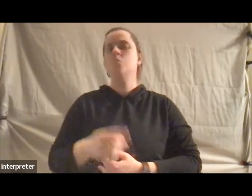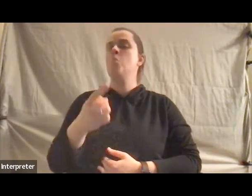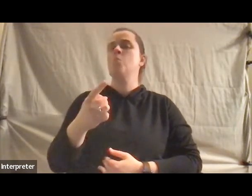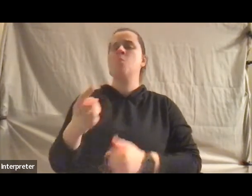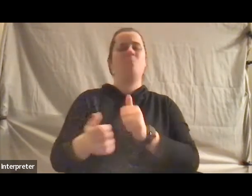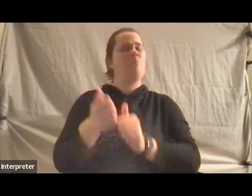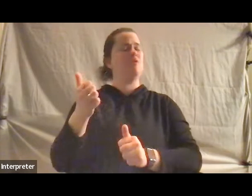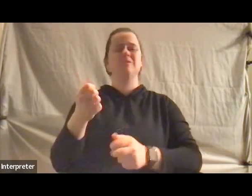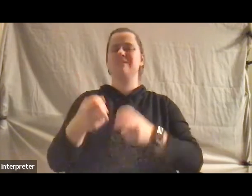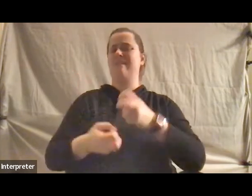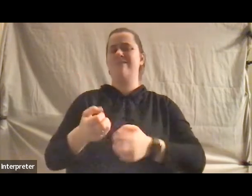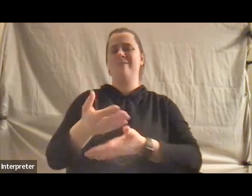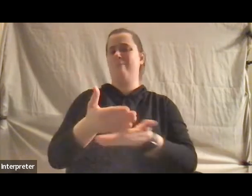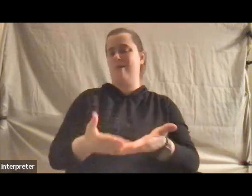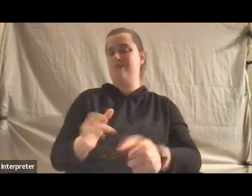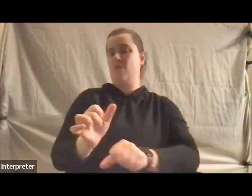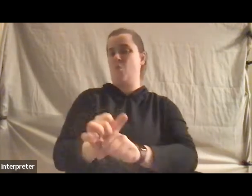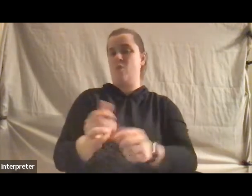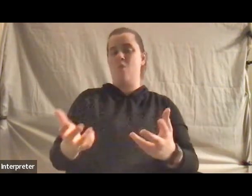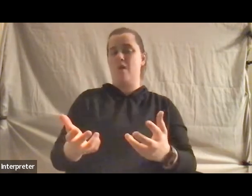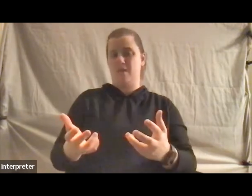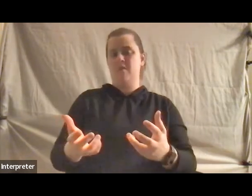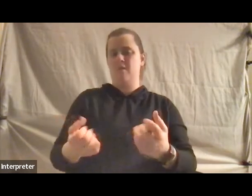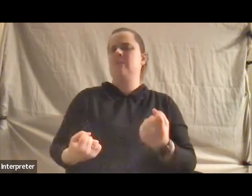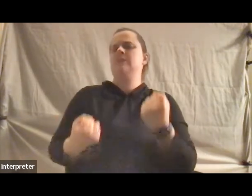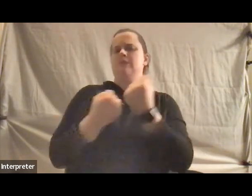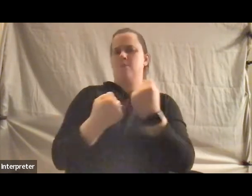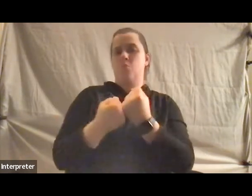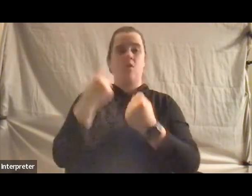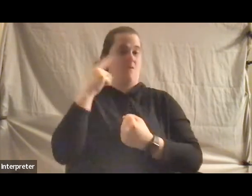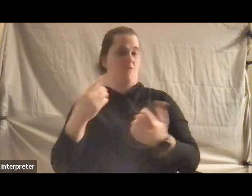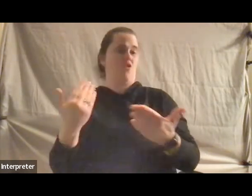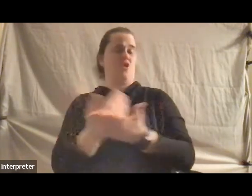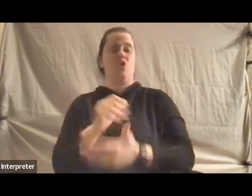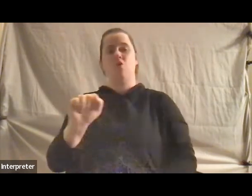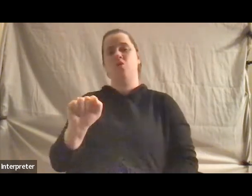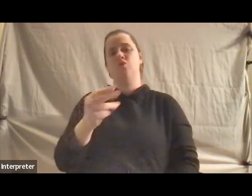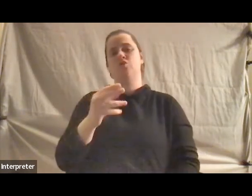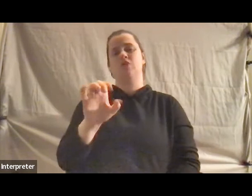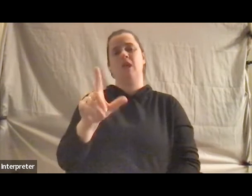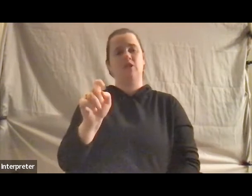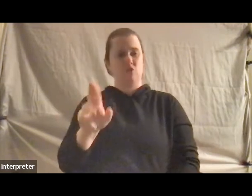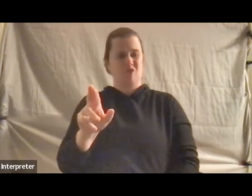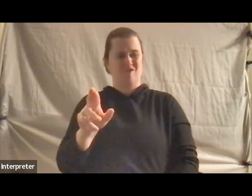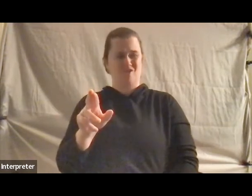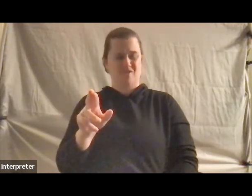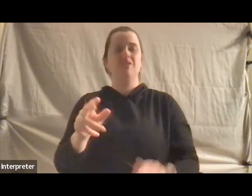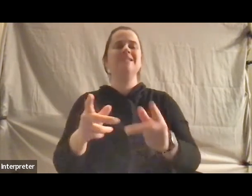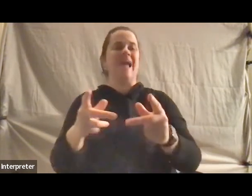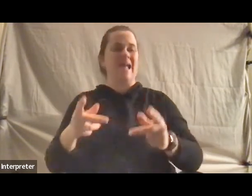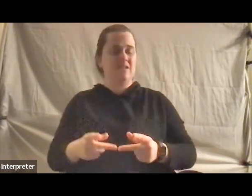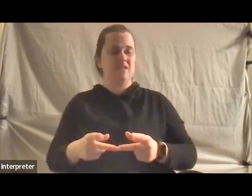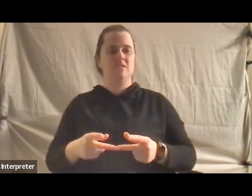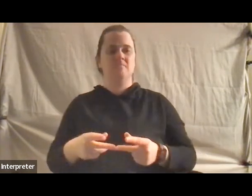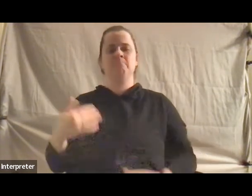parts of this work is gaining support for new shelter sites. We have shown time and